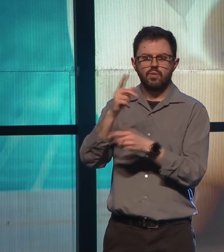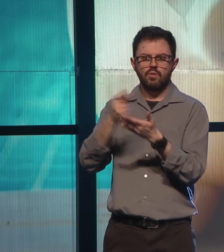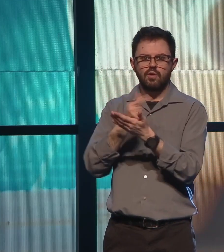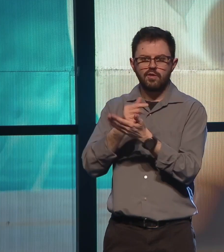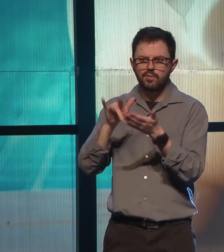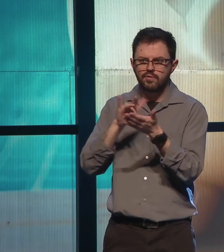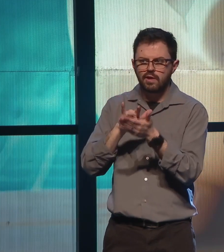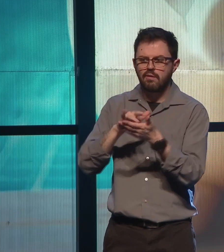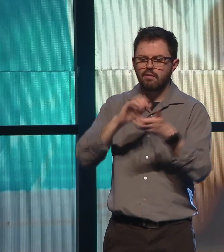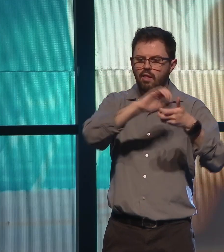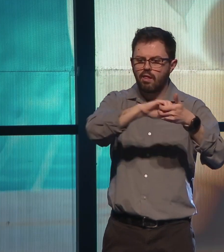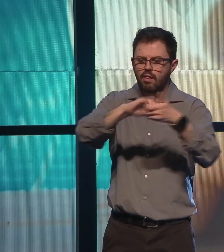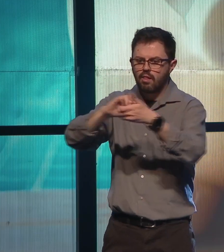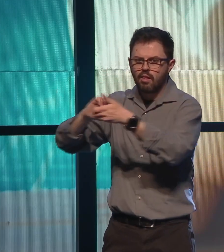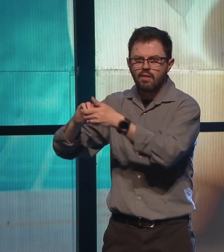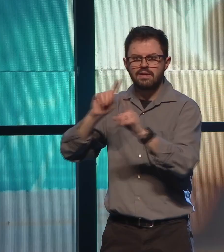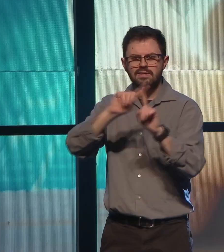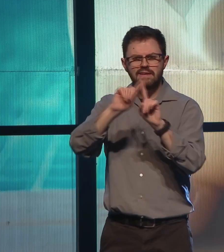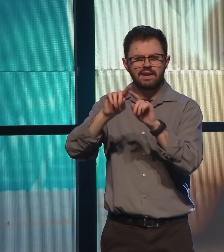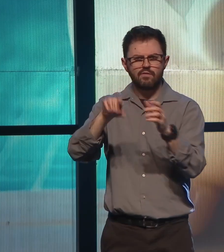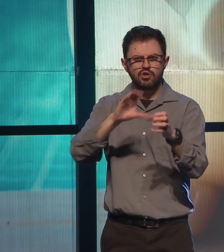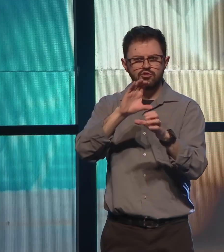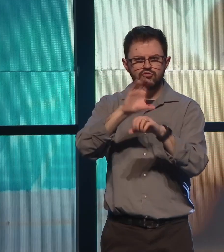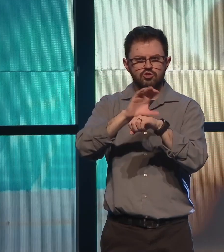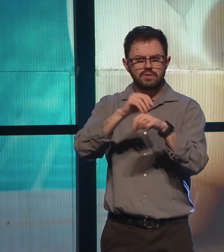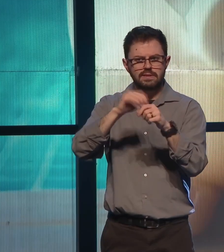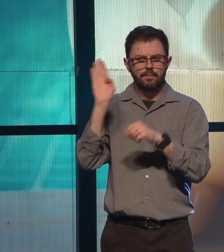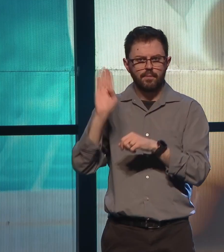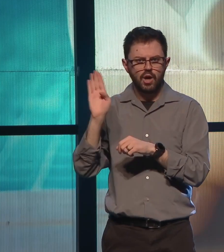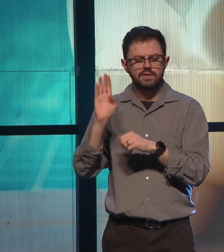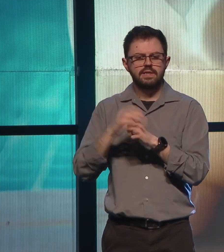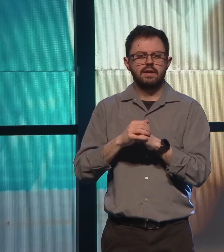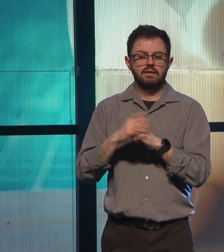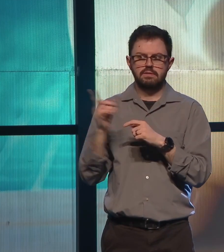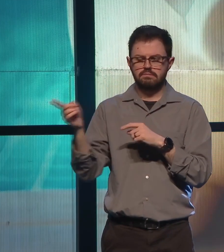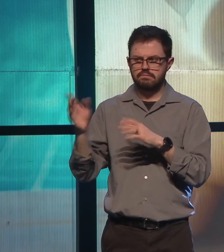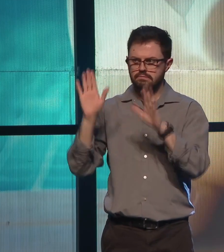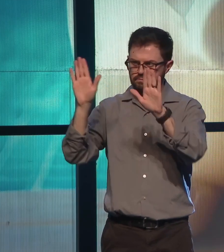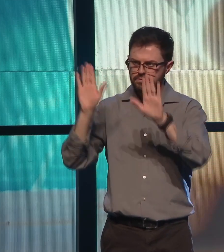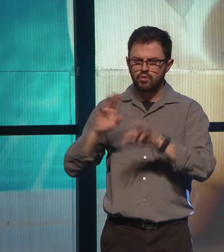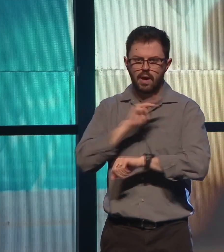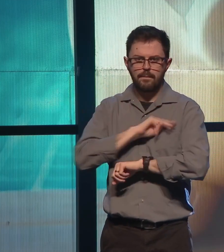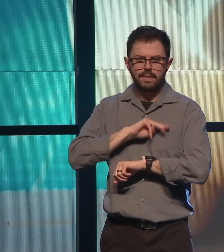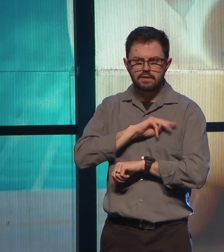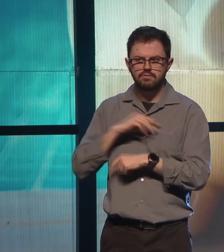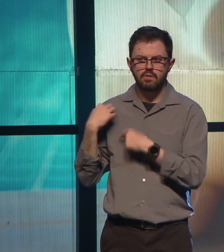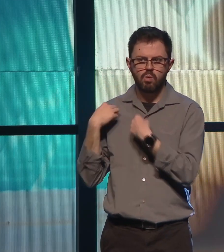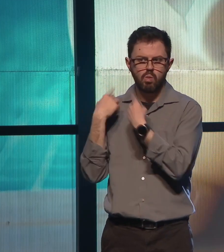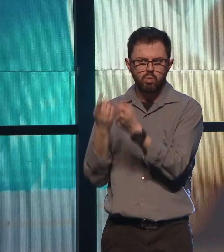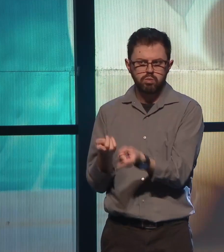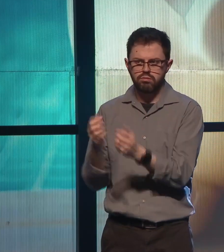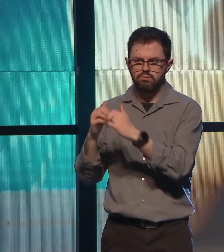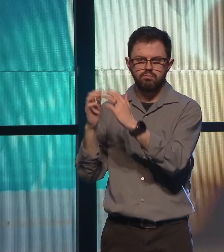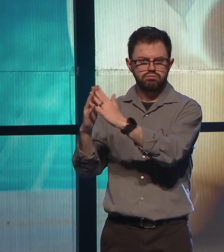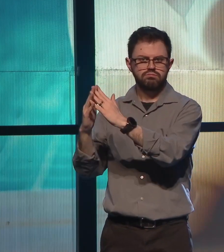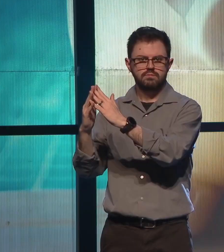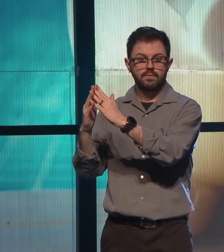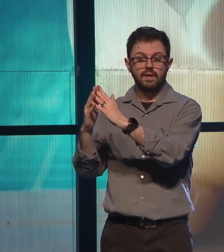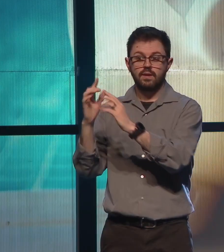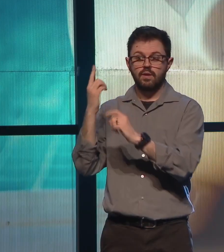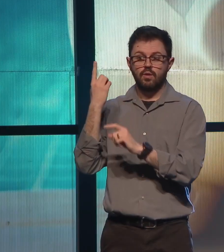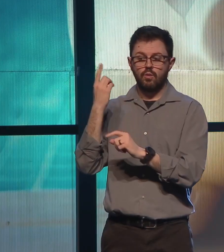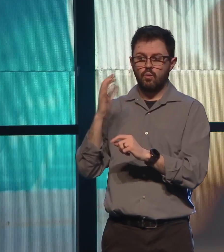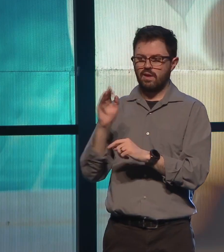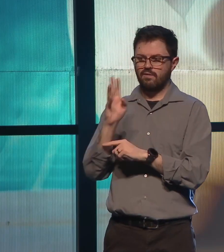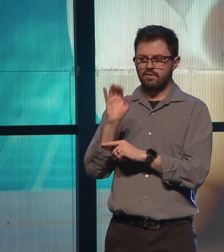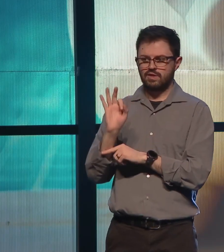in the city, bringing them together. A really great ministry, been around for a long time. And one of his goals when as he was